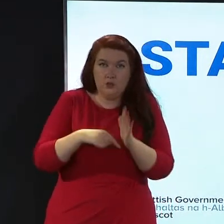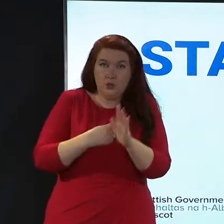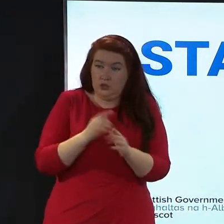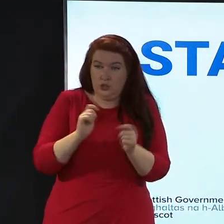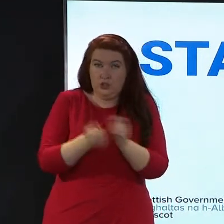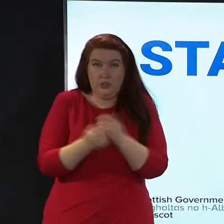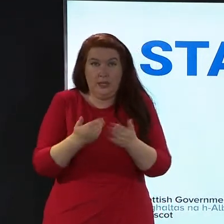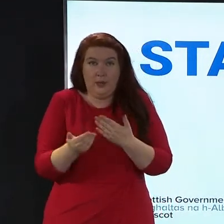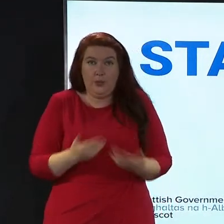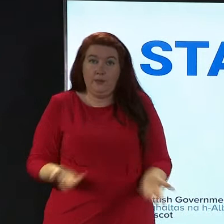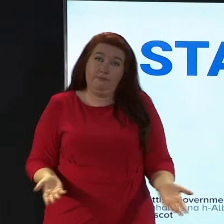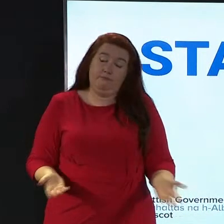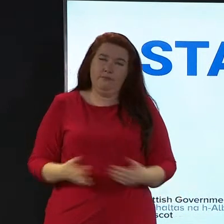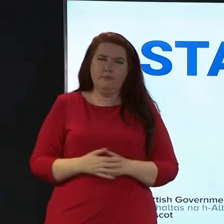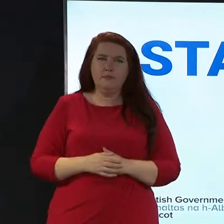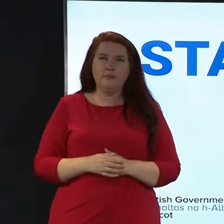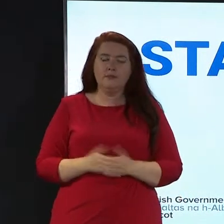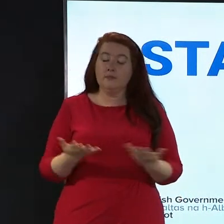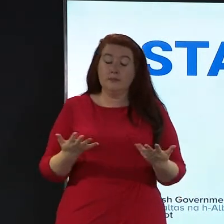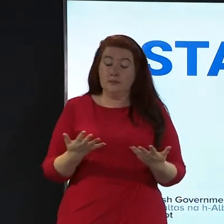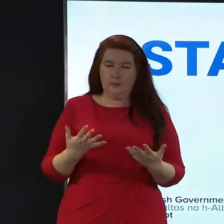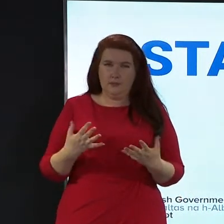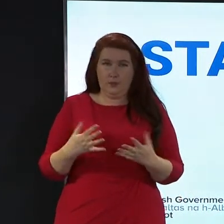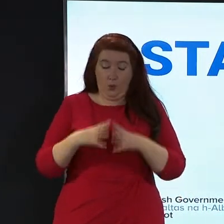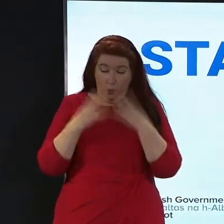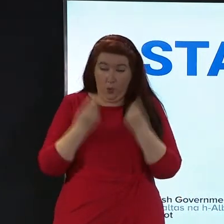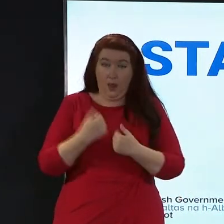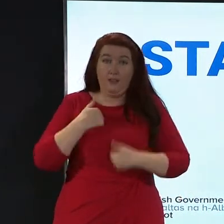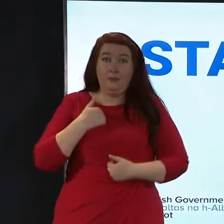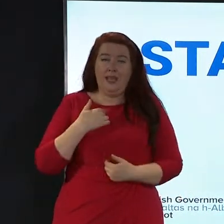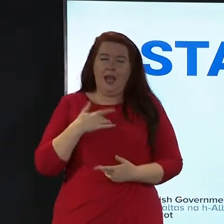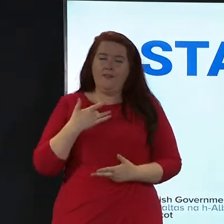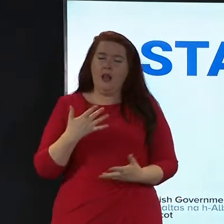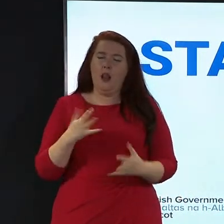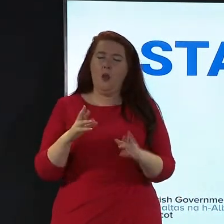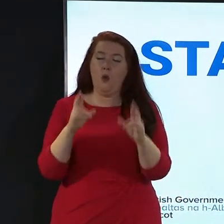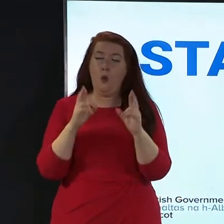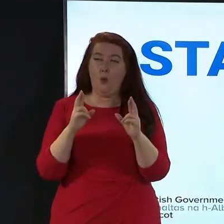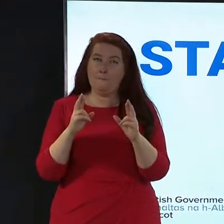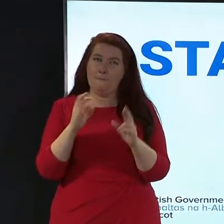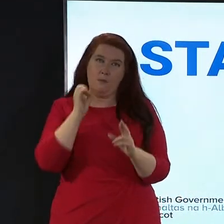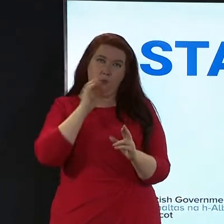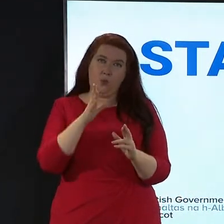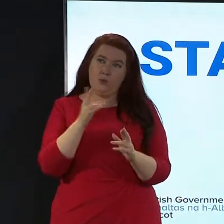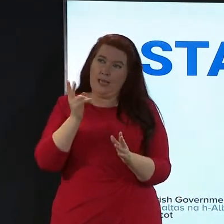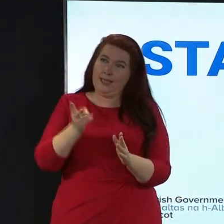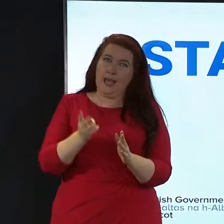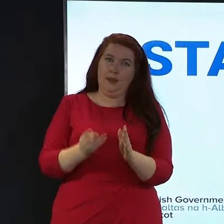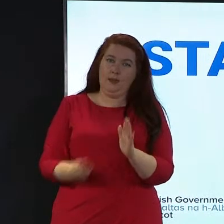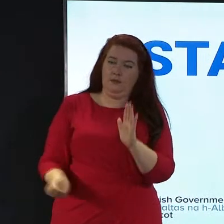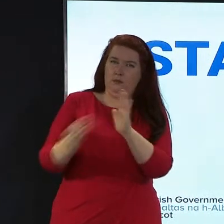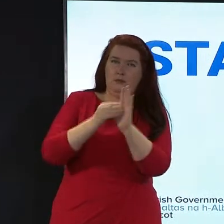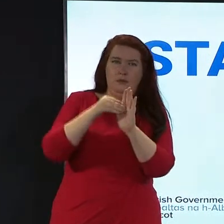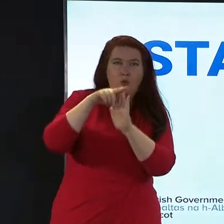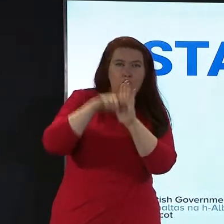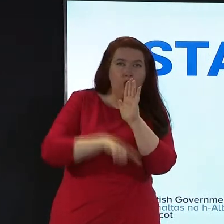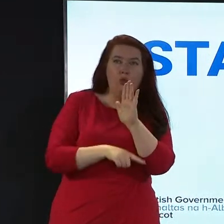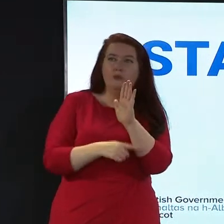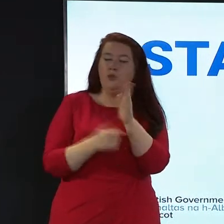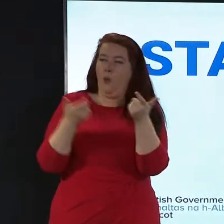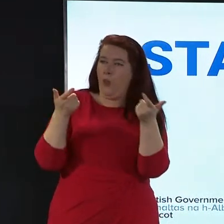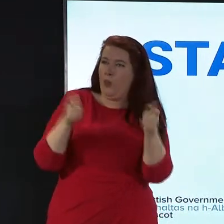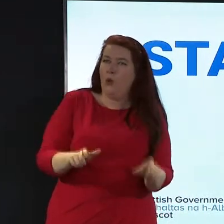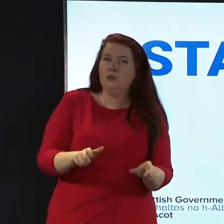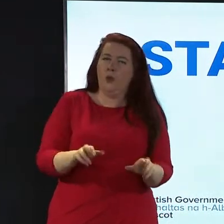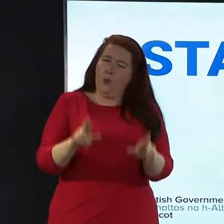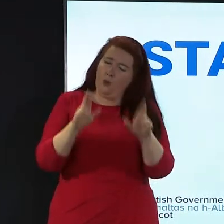And so I, every fibre of my being, hopes that we never have to impose another restriction, and that the direction of travel now